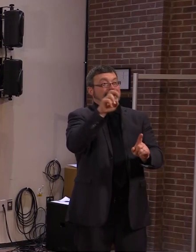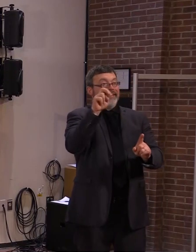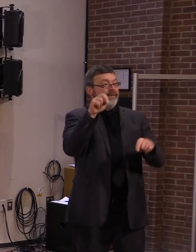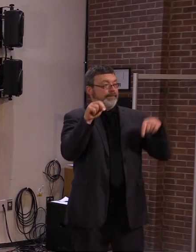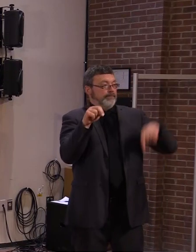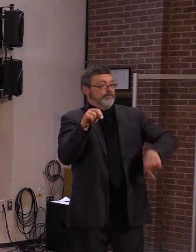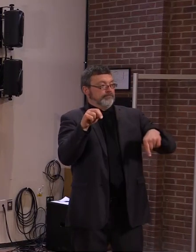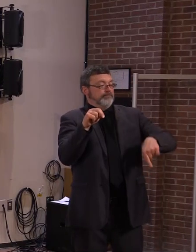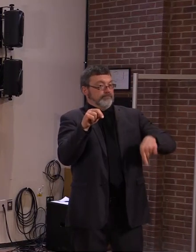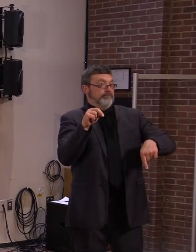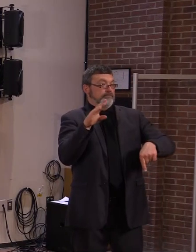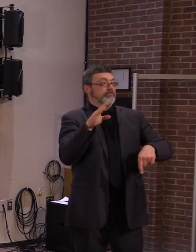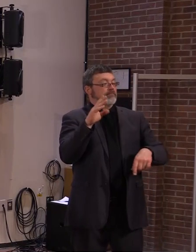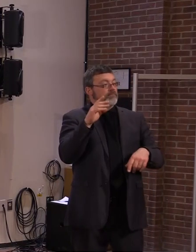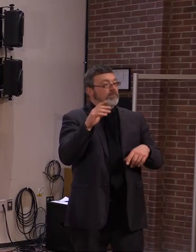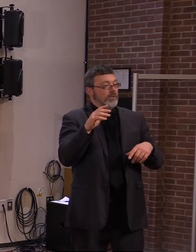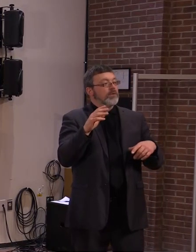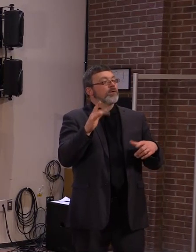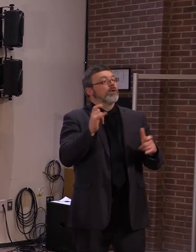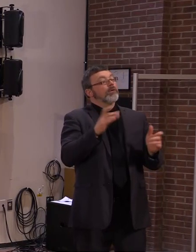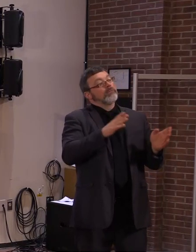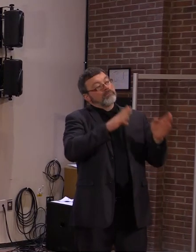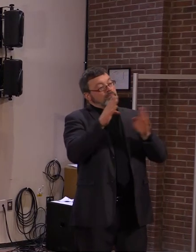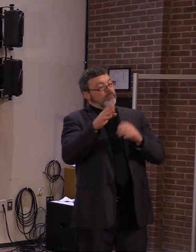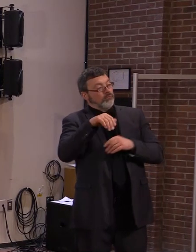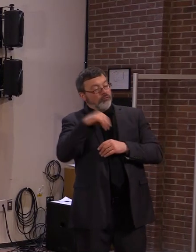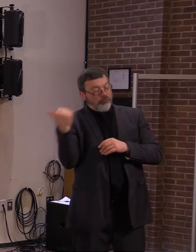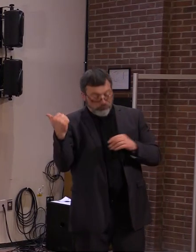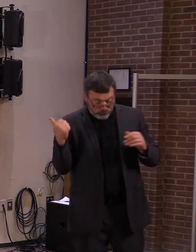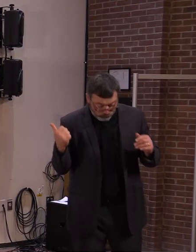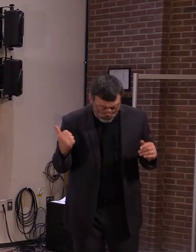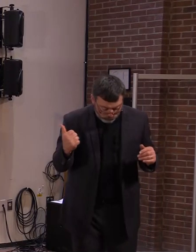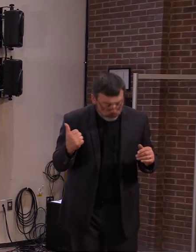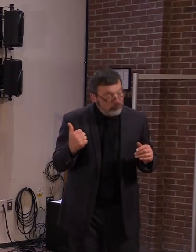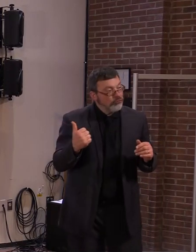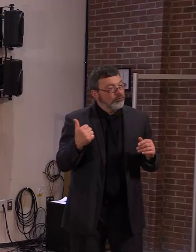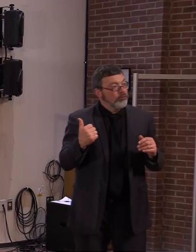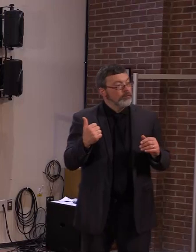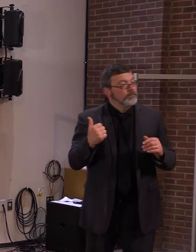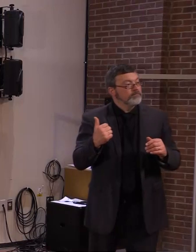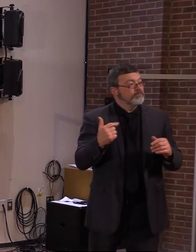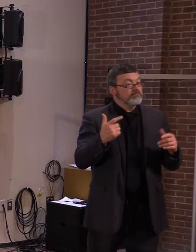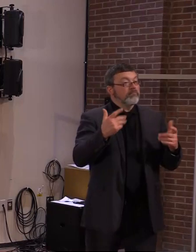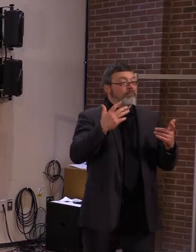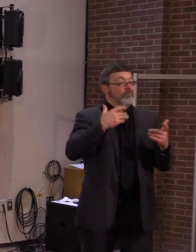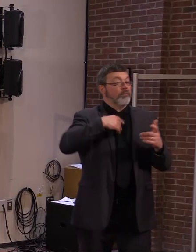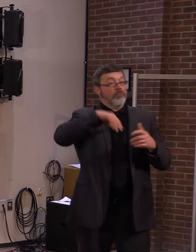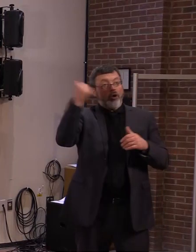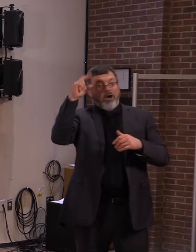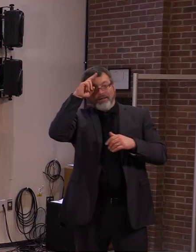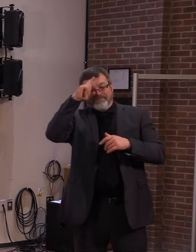model. Or we're bringing in travelers to help in that instance.